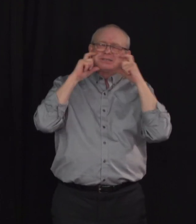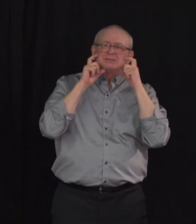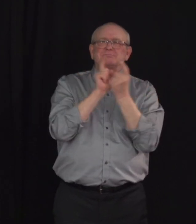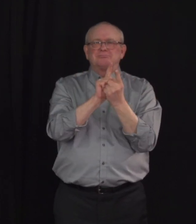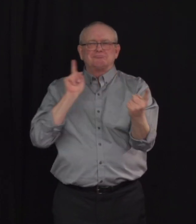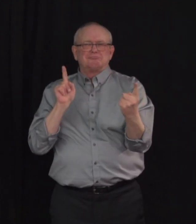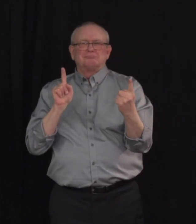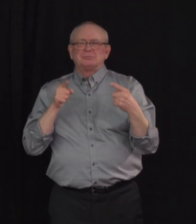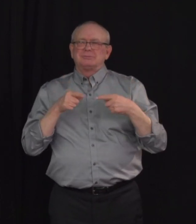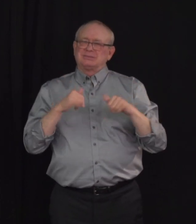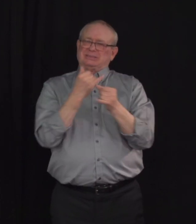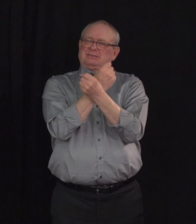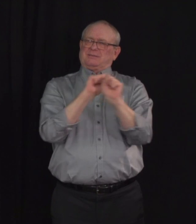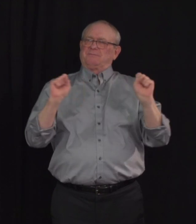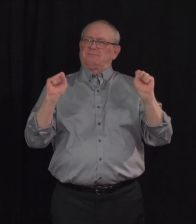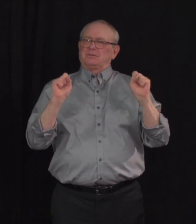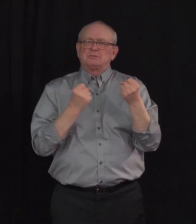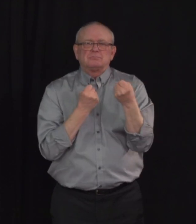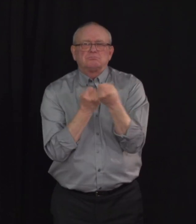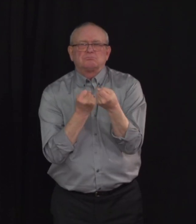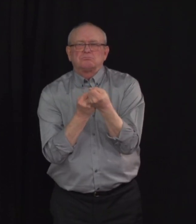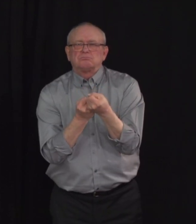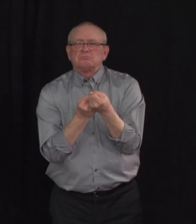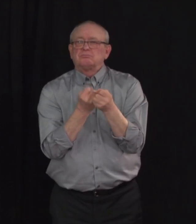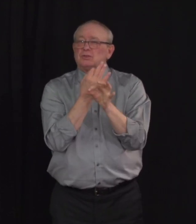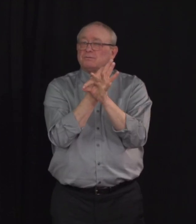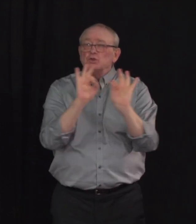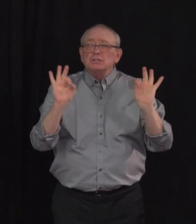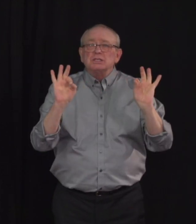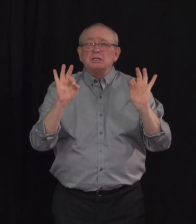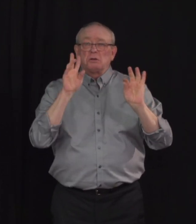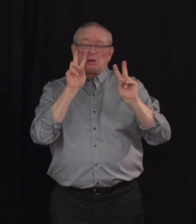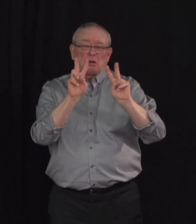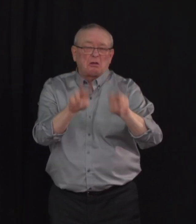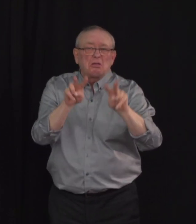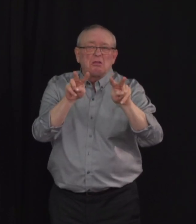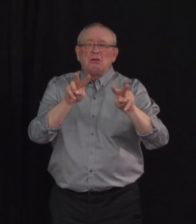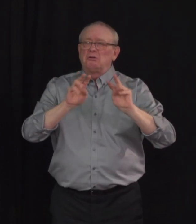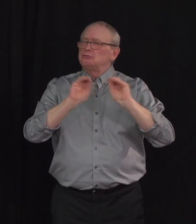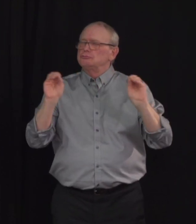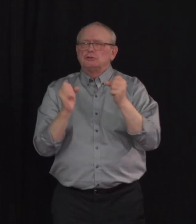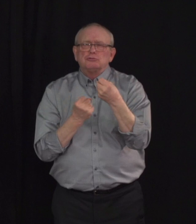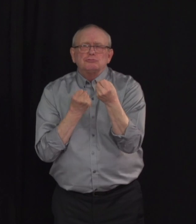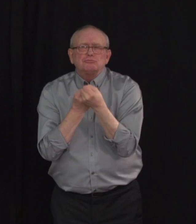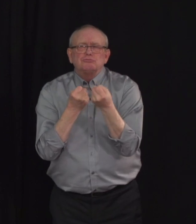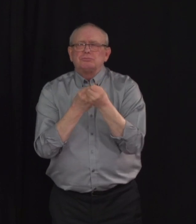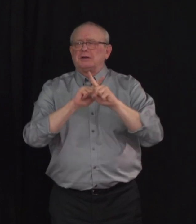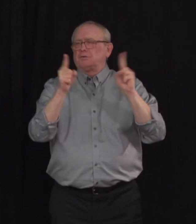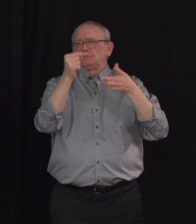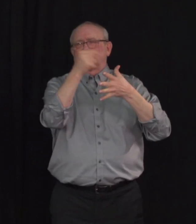confidential, non-judgmental support is available 24/7 through a variety of service providers in the province and across